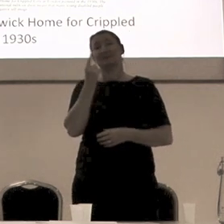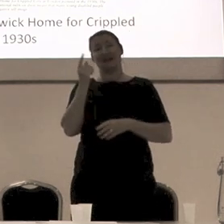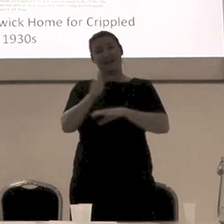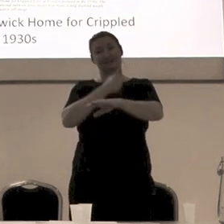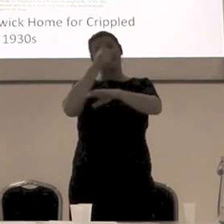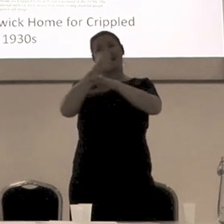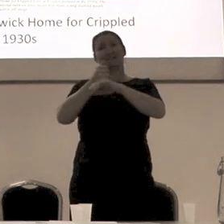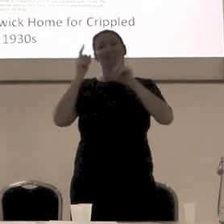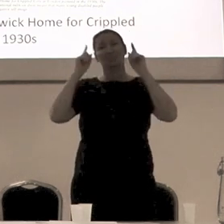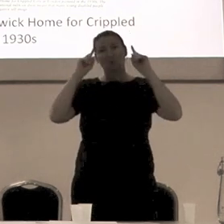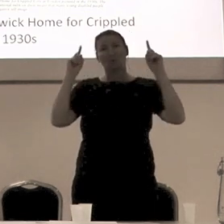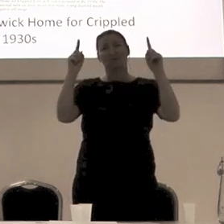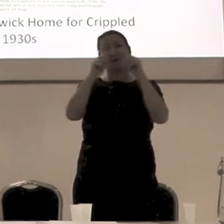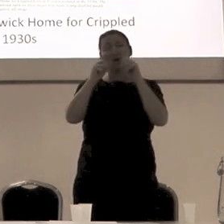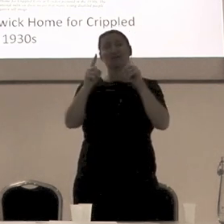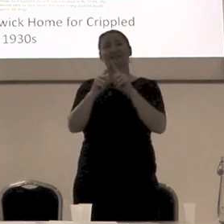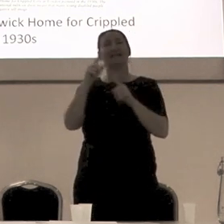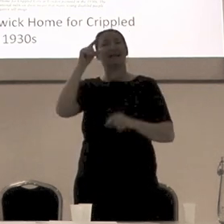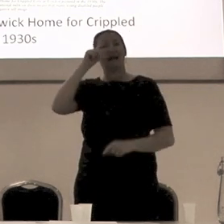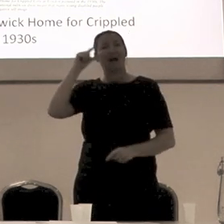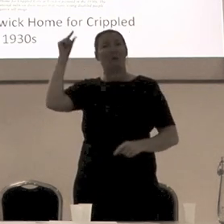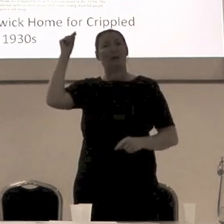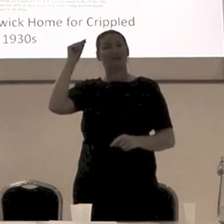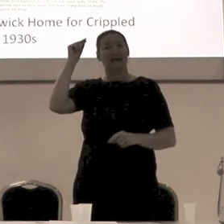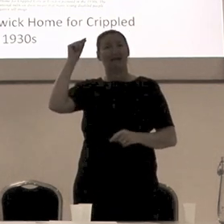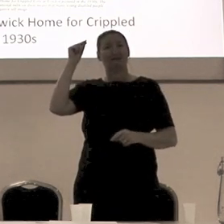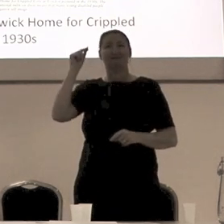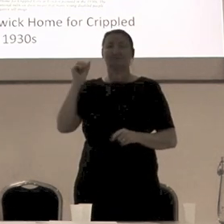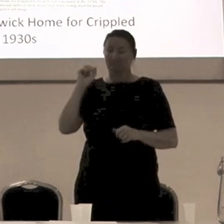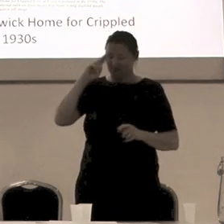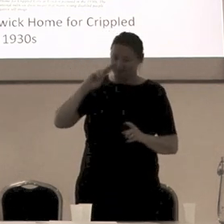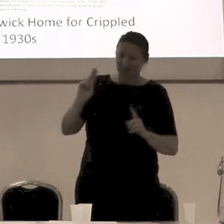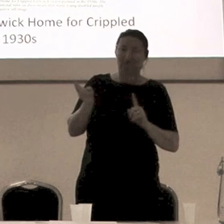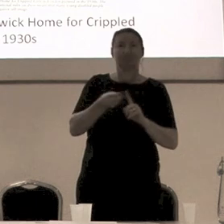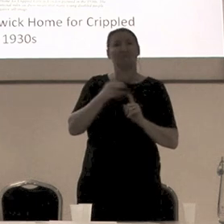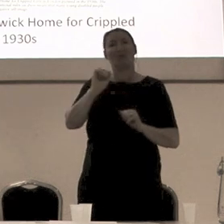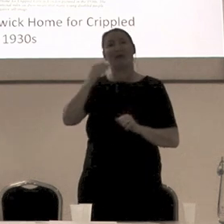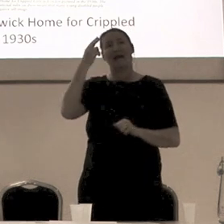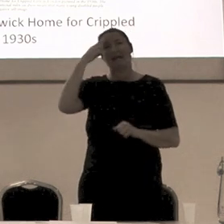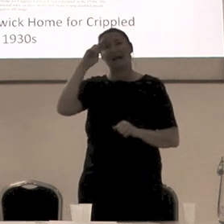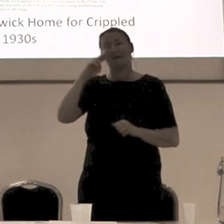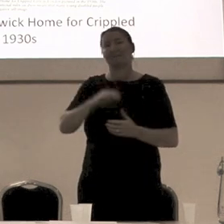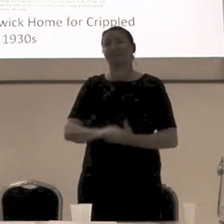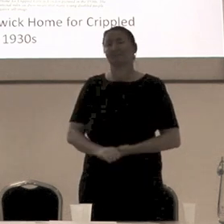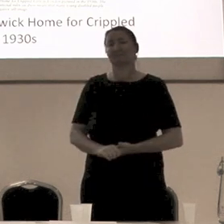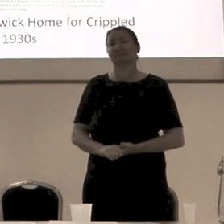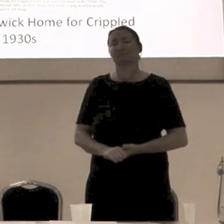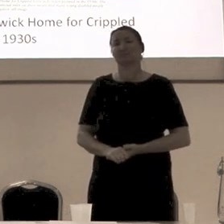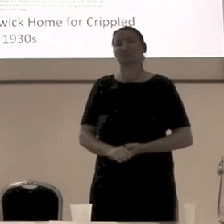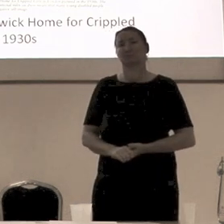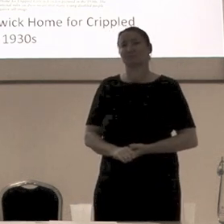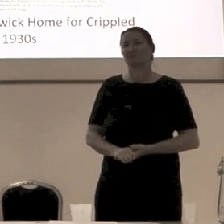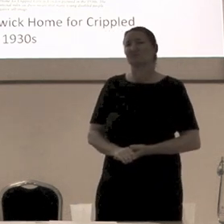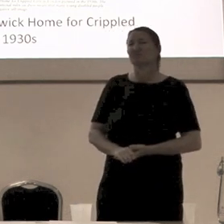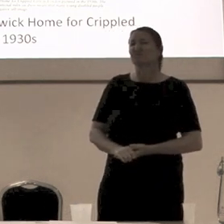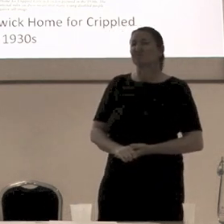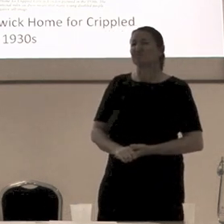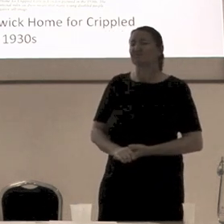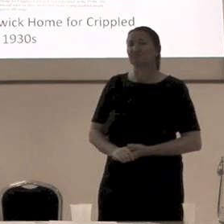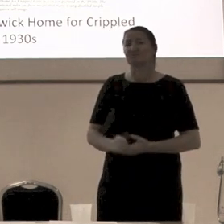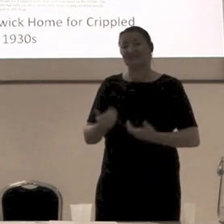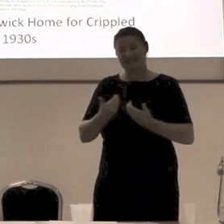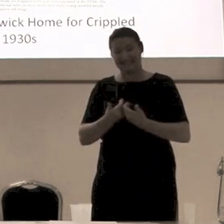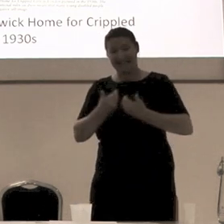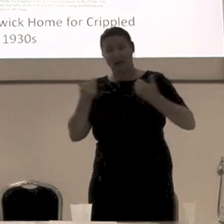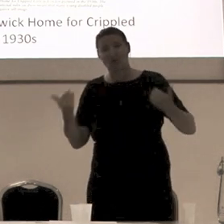deaf people in the world, Gallaudet University, has their name, because they kept that tradition going. Here,